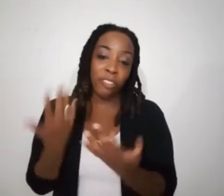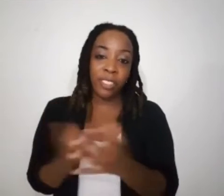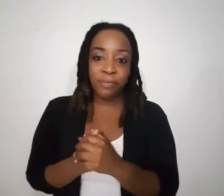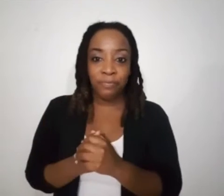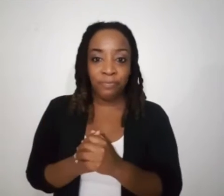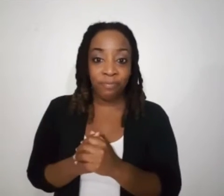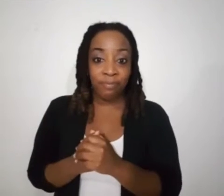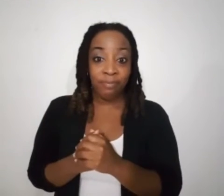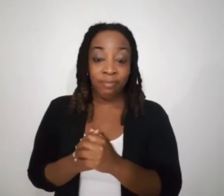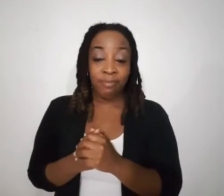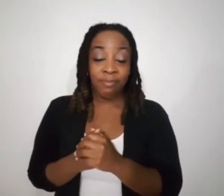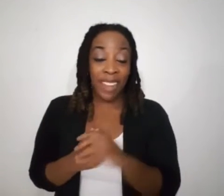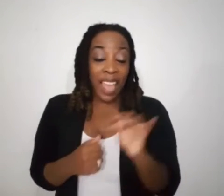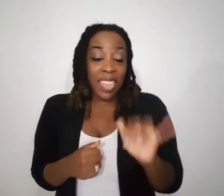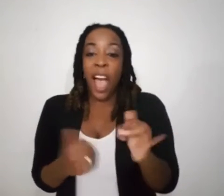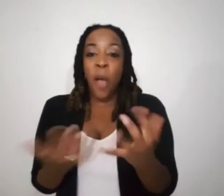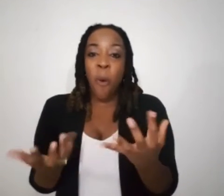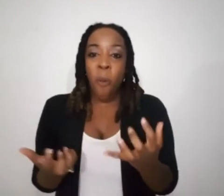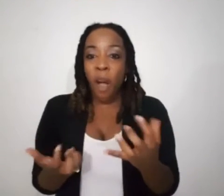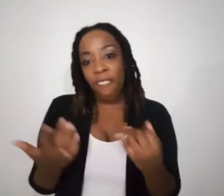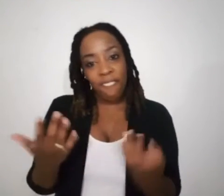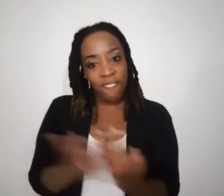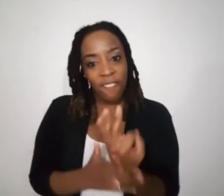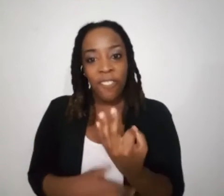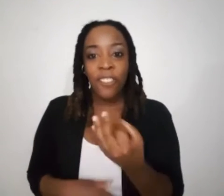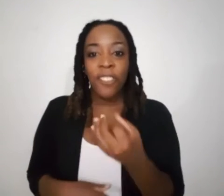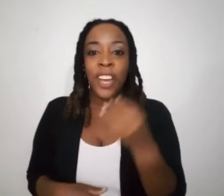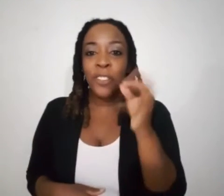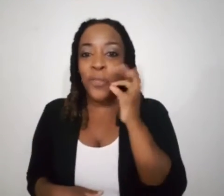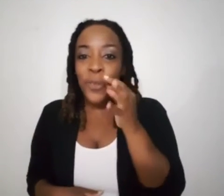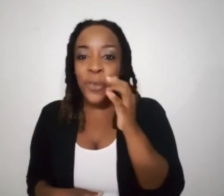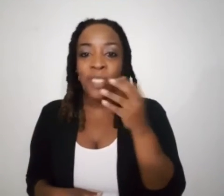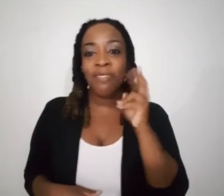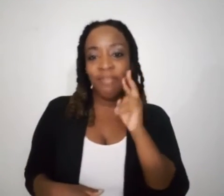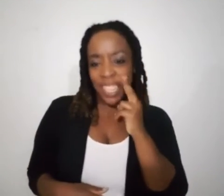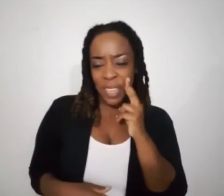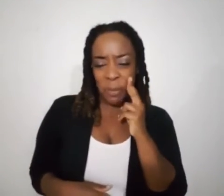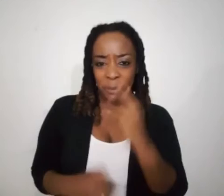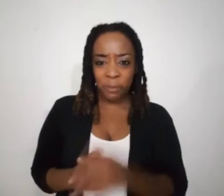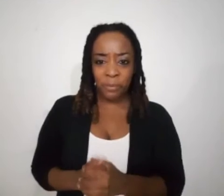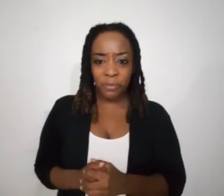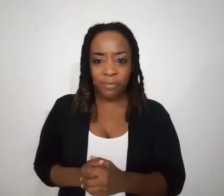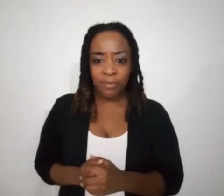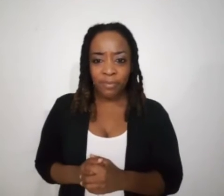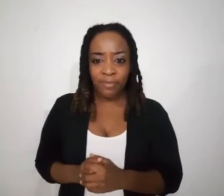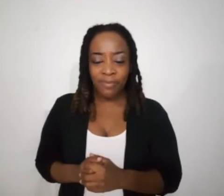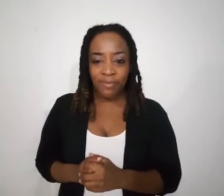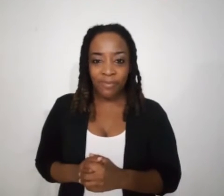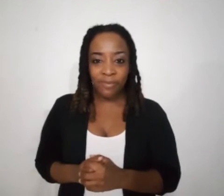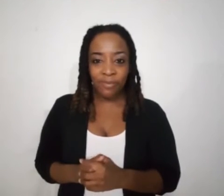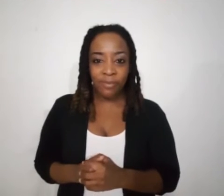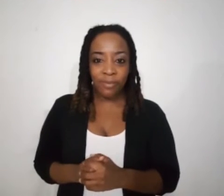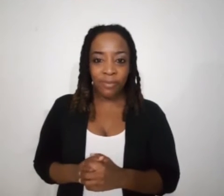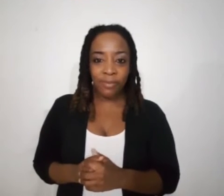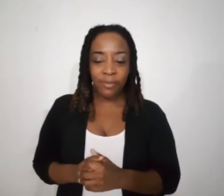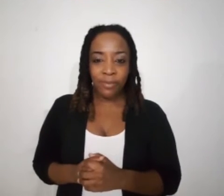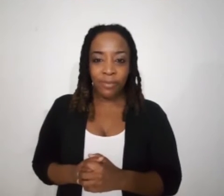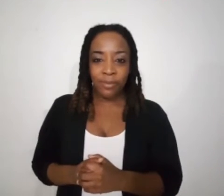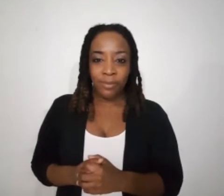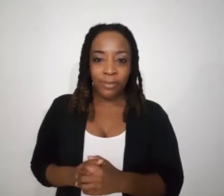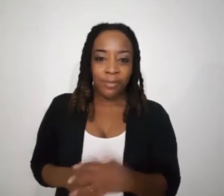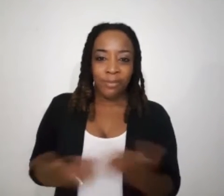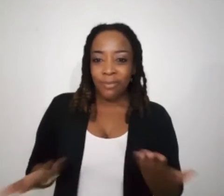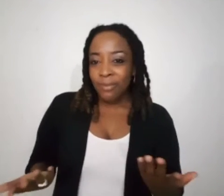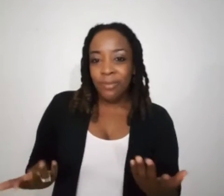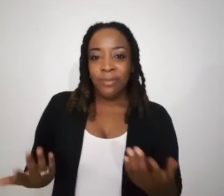to have: fresh fruit, fresh vegetables. We don't want too much of that pastry stuff and